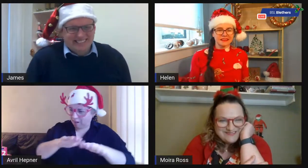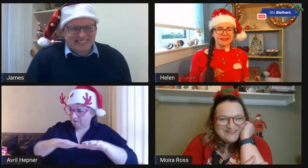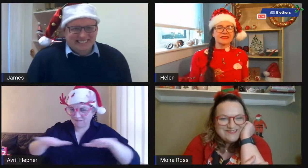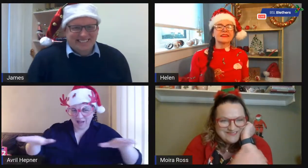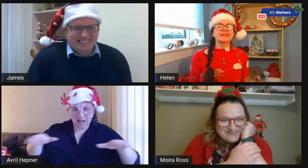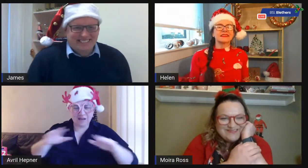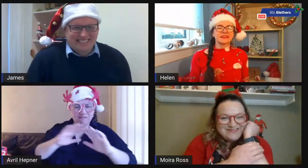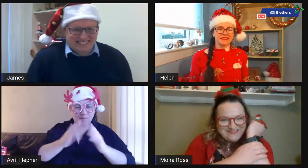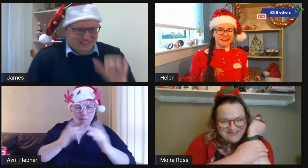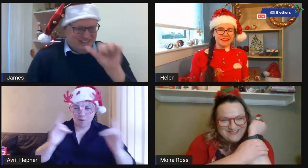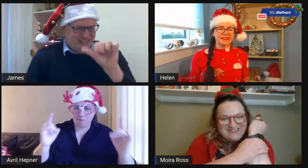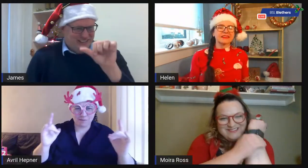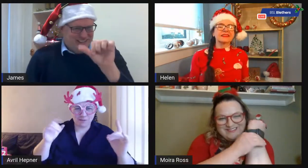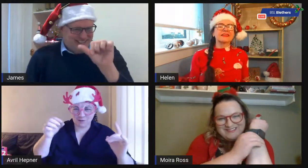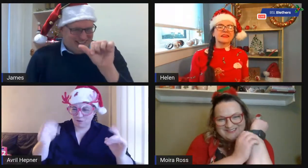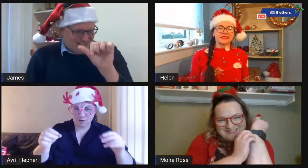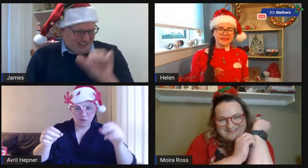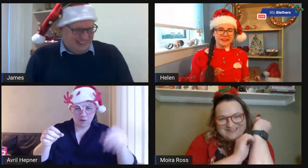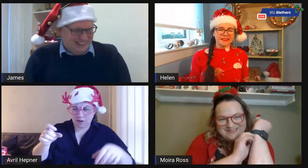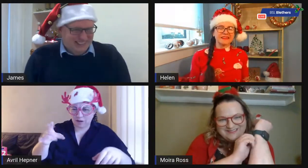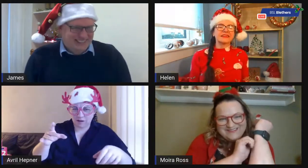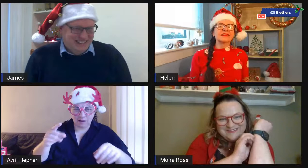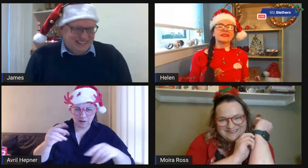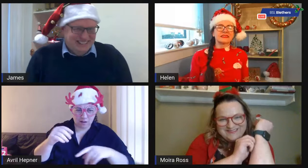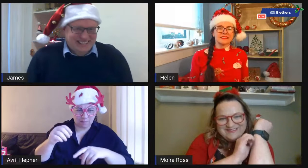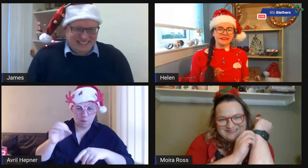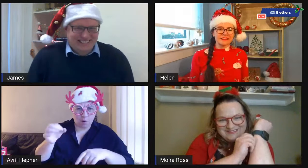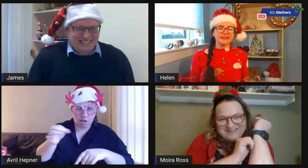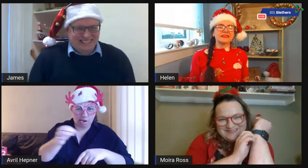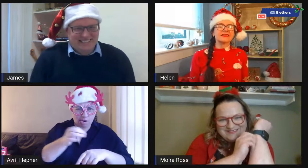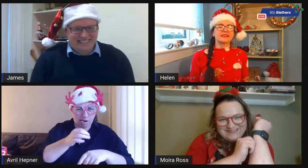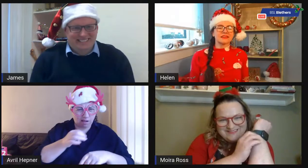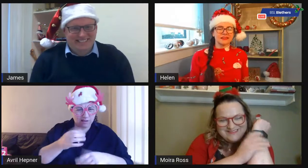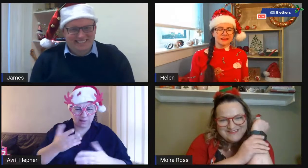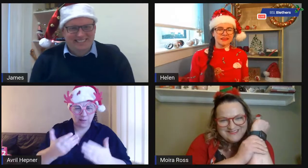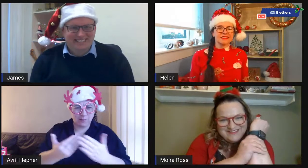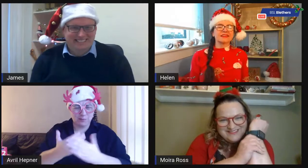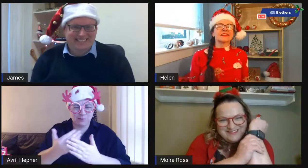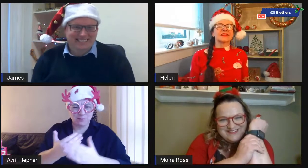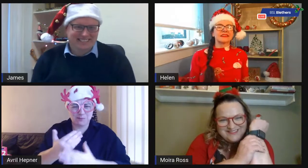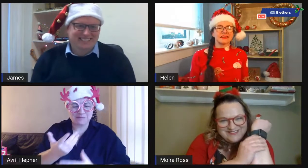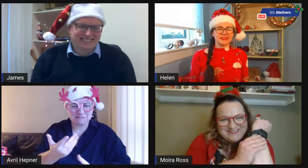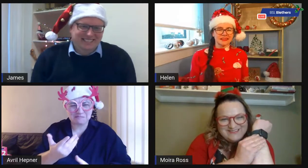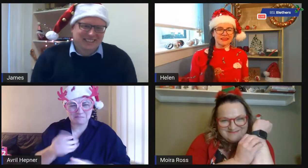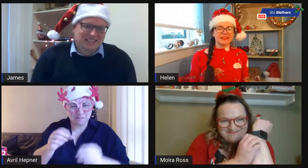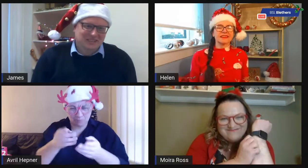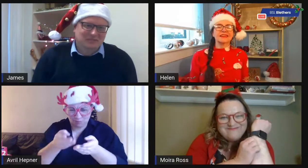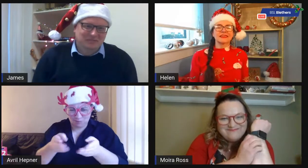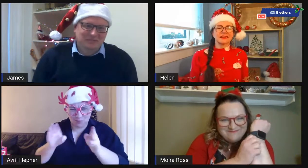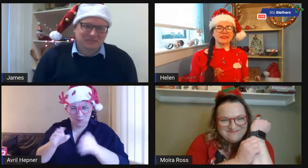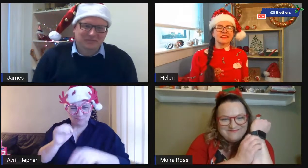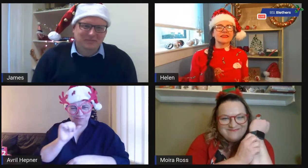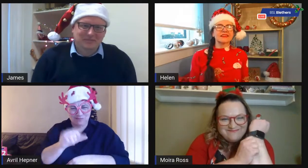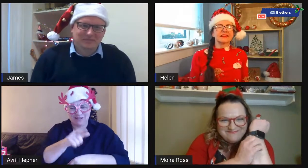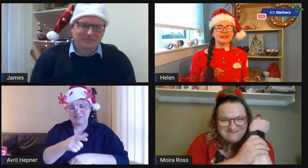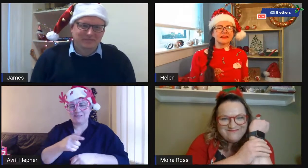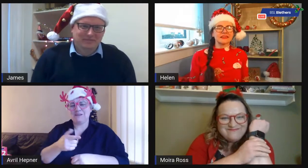Haven't seen that for ages. You used to Oh, get a yeah. little roll-up pitch, didn't you? And then you'd have the little figures and flick the ball across. Yeah, that